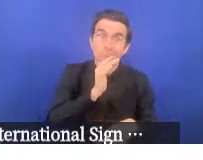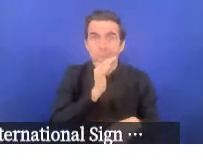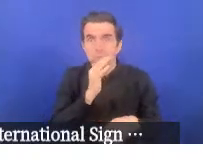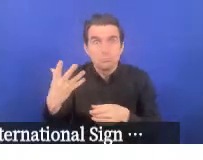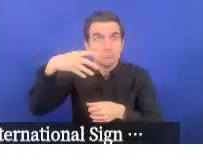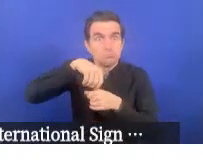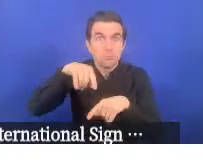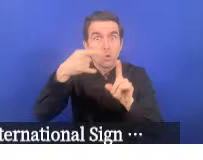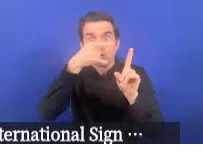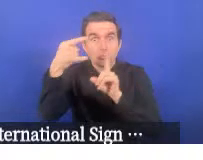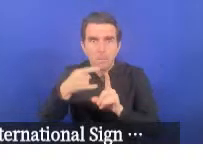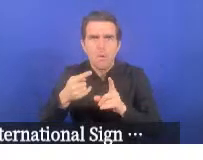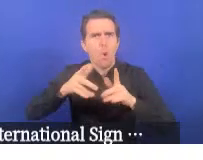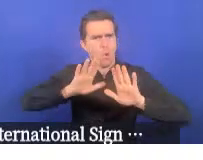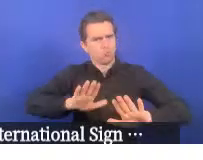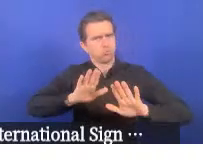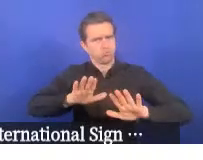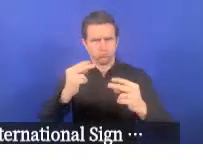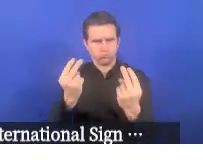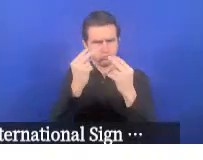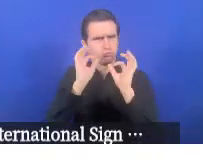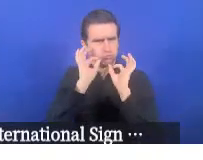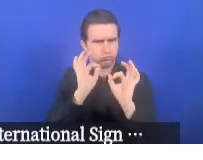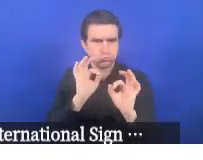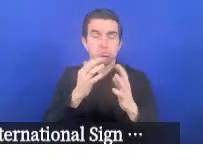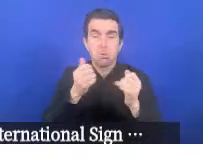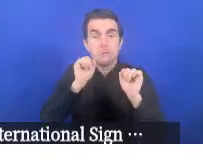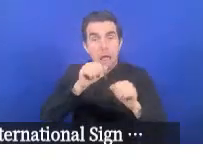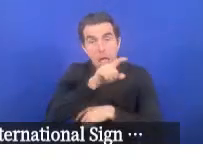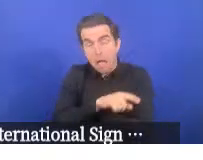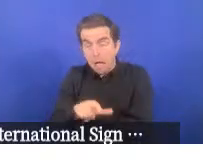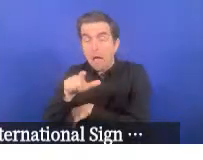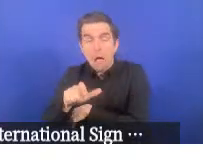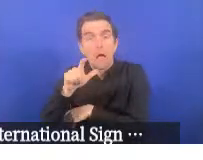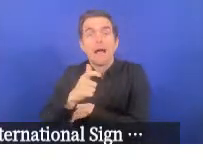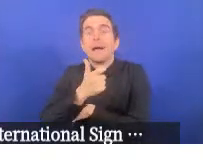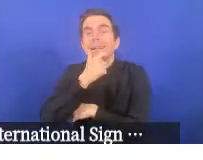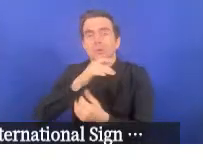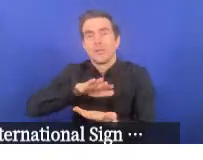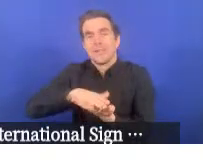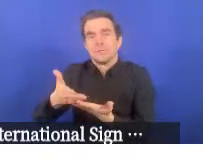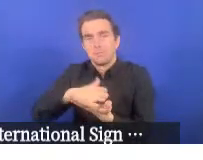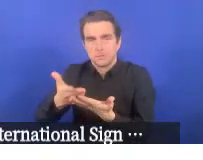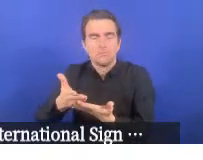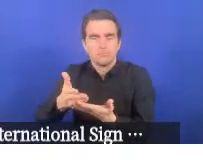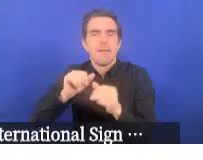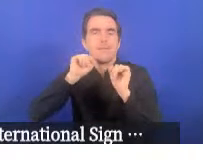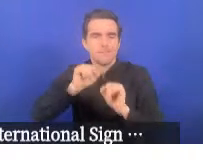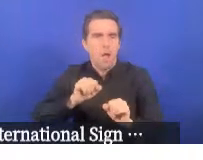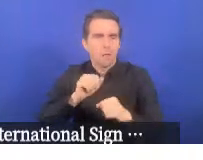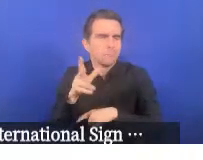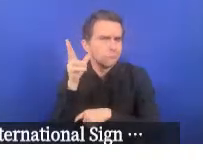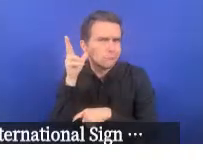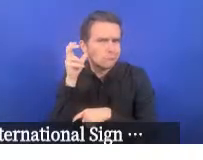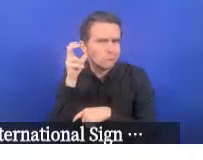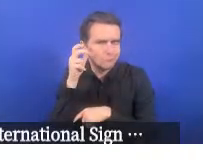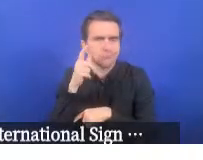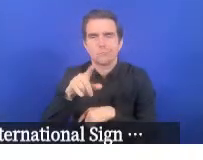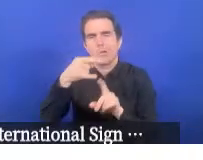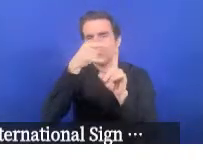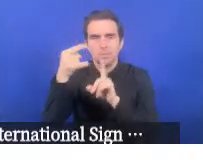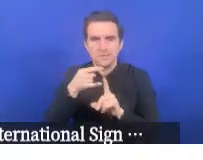webinar. Para los y las participantes hispanohablantes que están con nosotros en el Zoom hoy, para acceder a